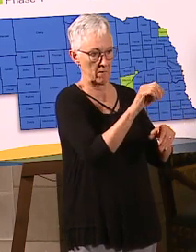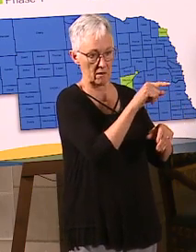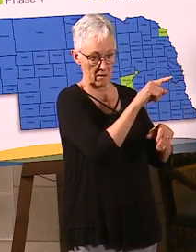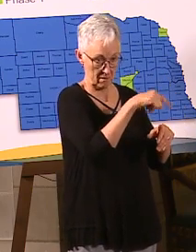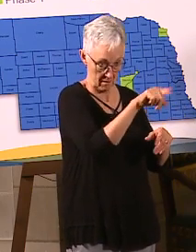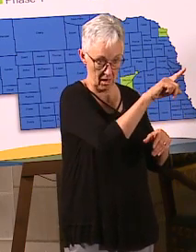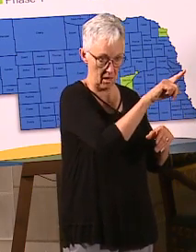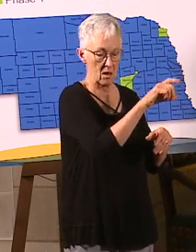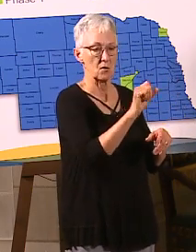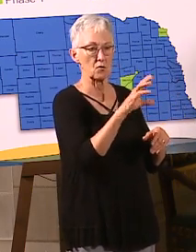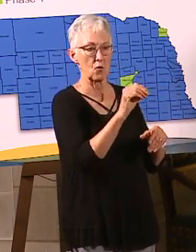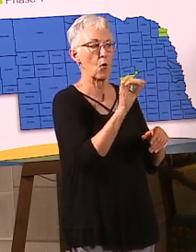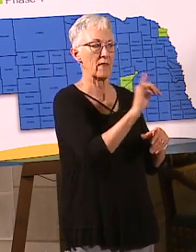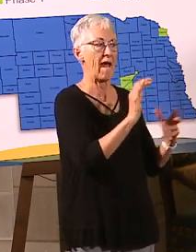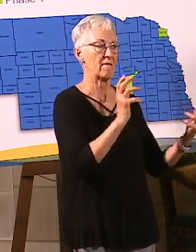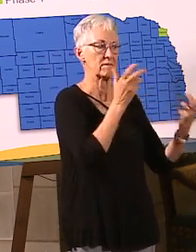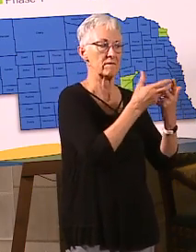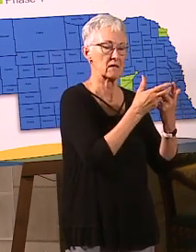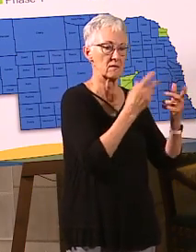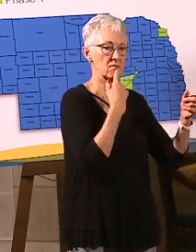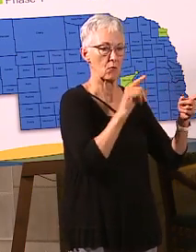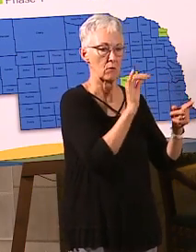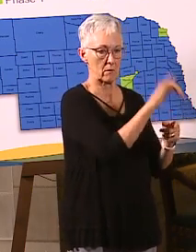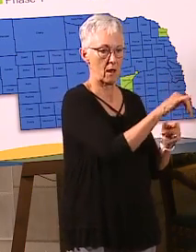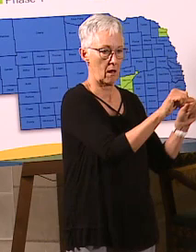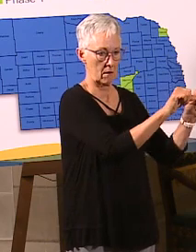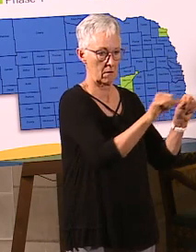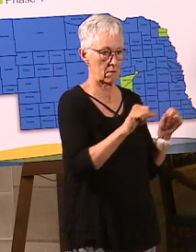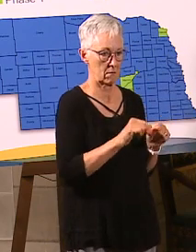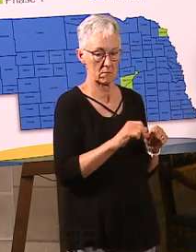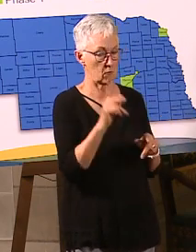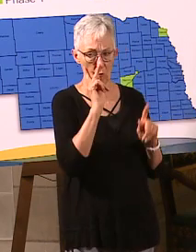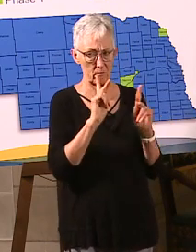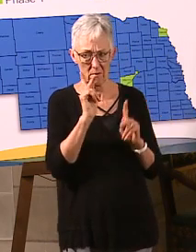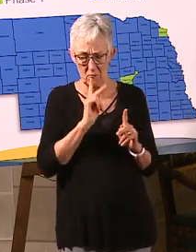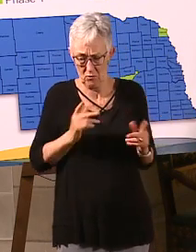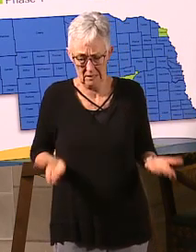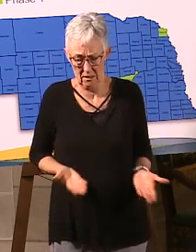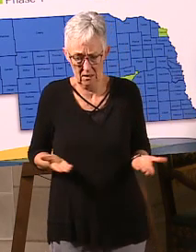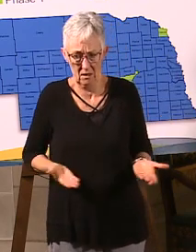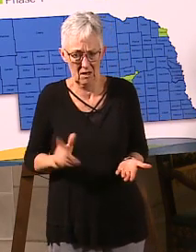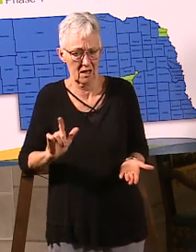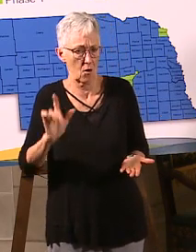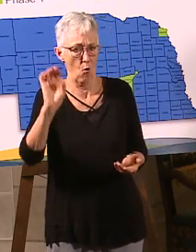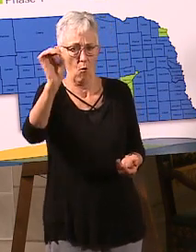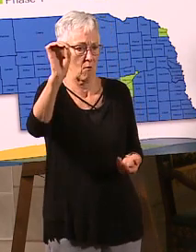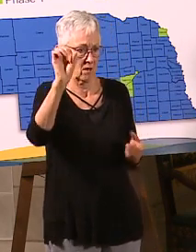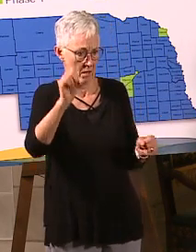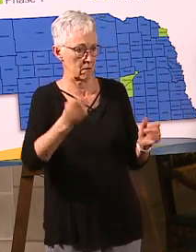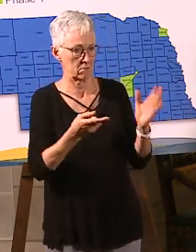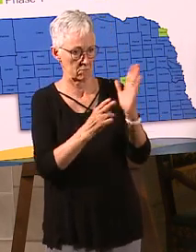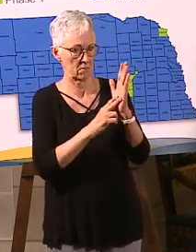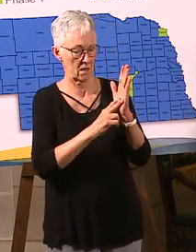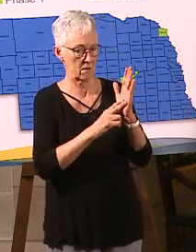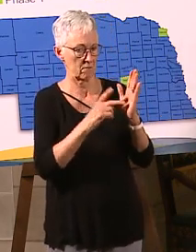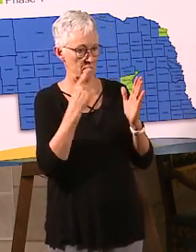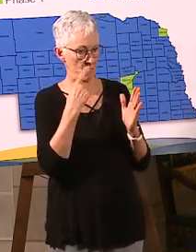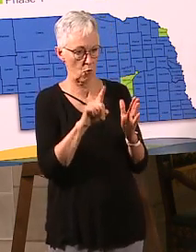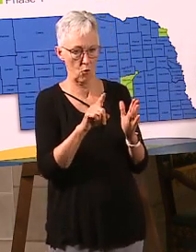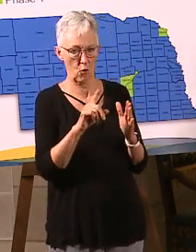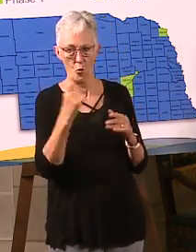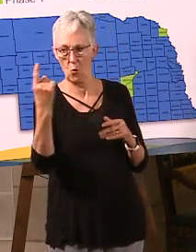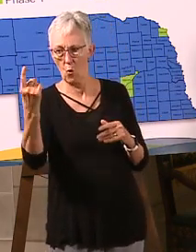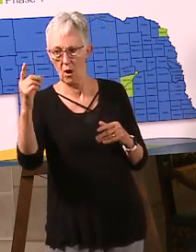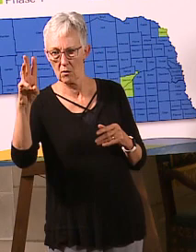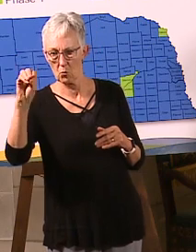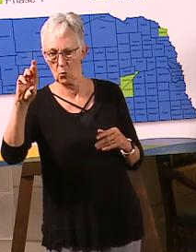the right person. So testnebraska.com is absolutely available for people who want to sign up in Lincoln or Omaha, right? You can still do that. You can go to One World if you want. You can go to Charles